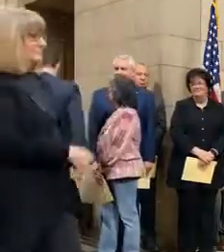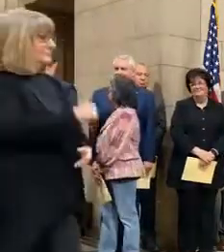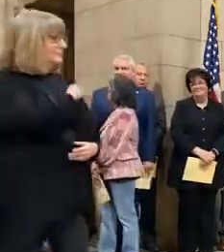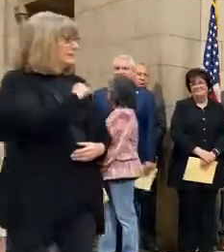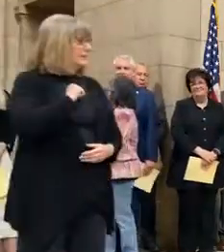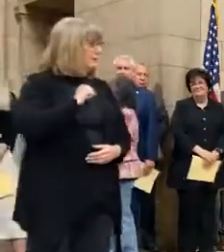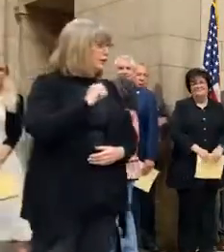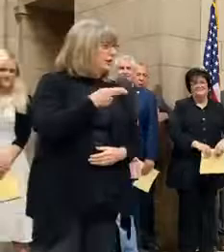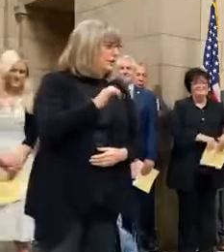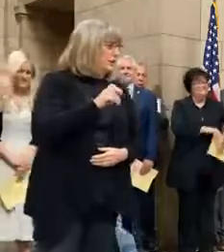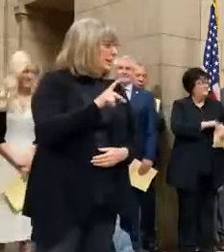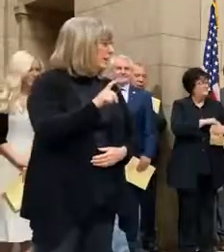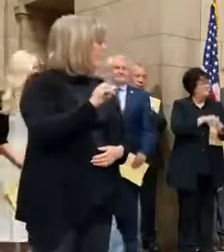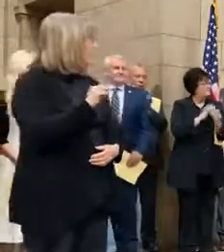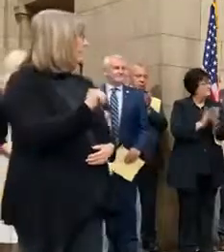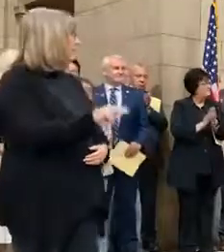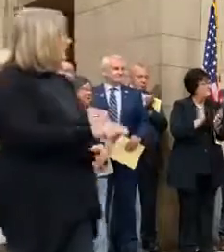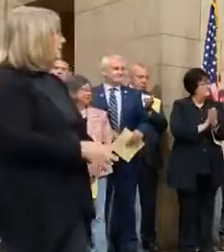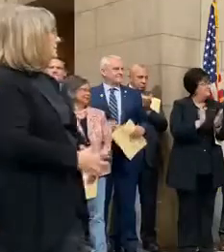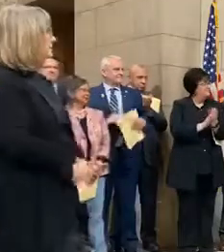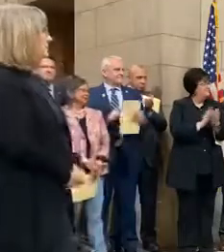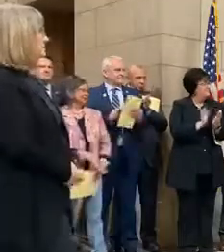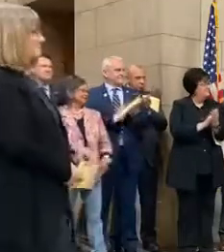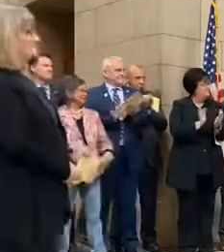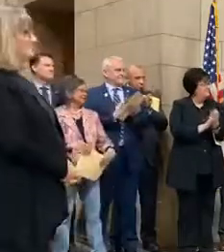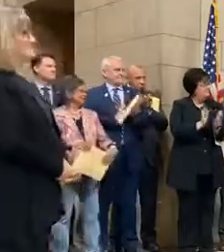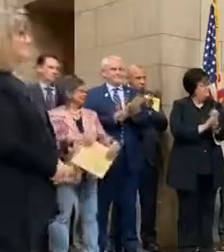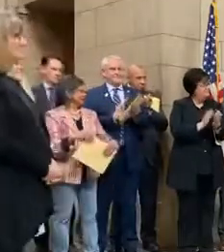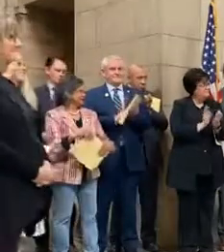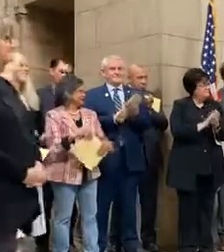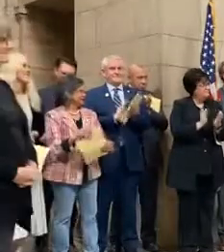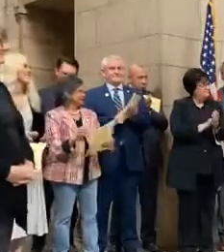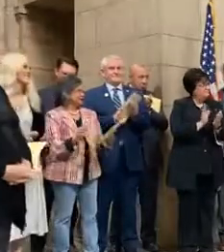Senator Robert Hickelman. Senator.